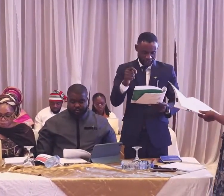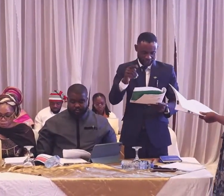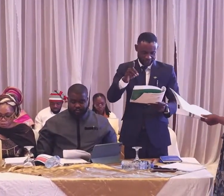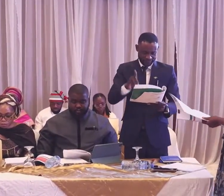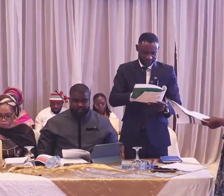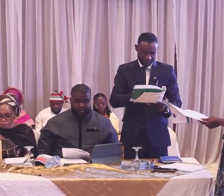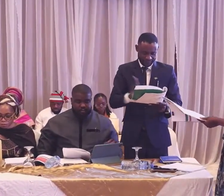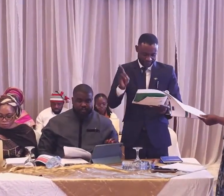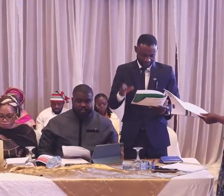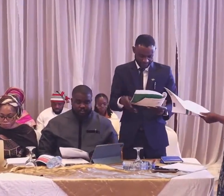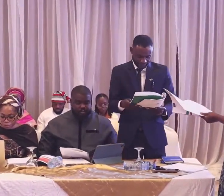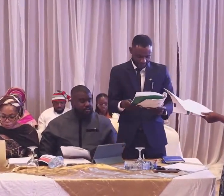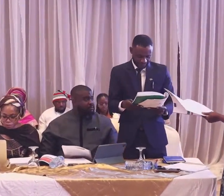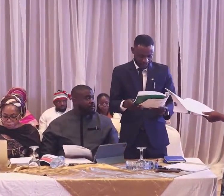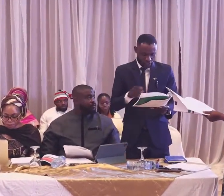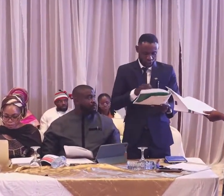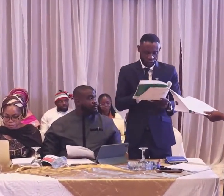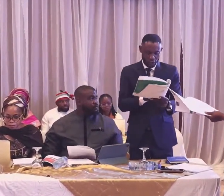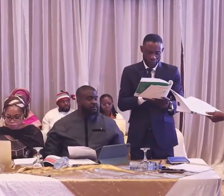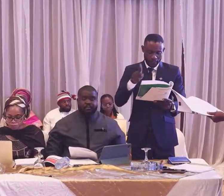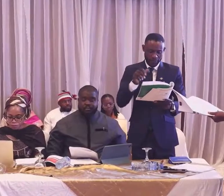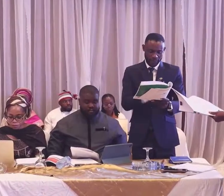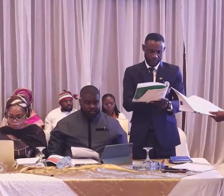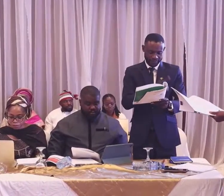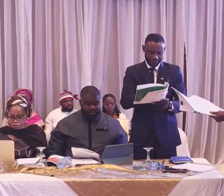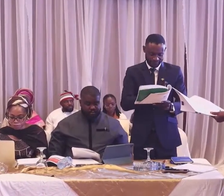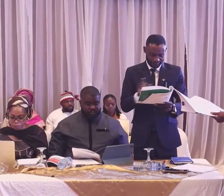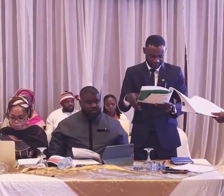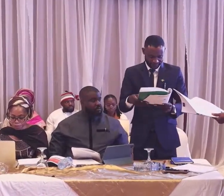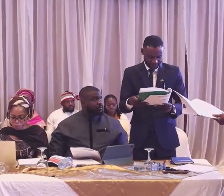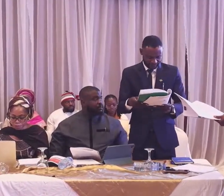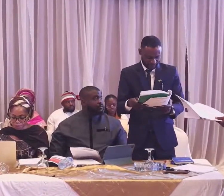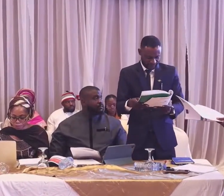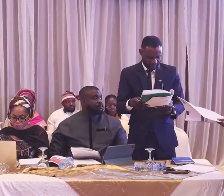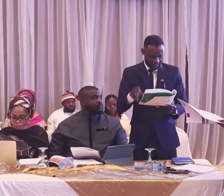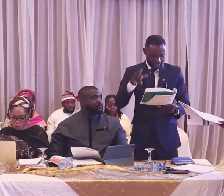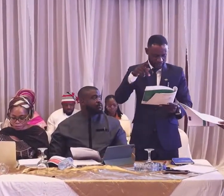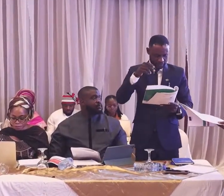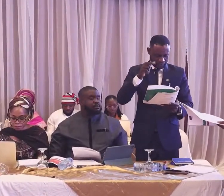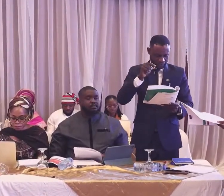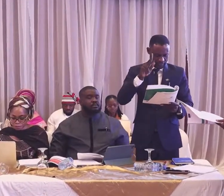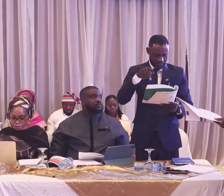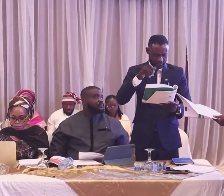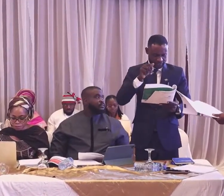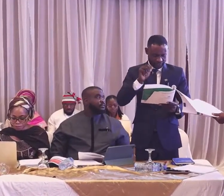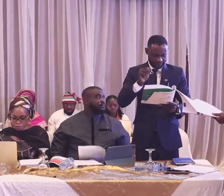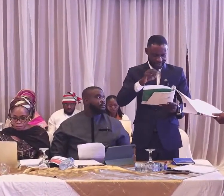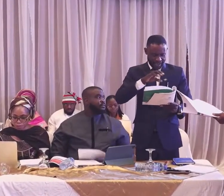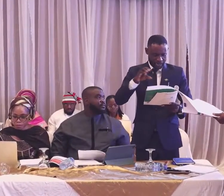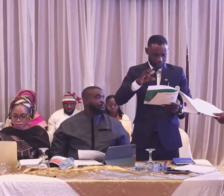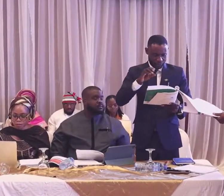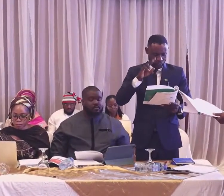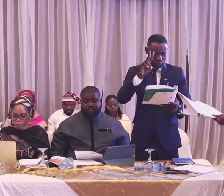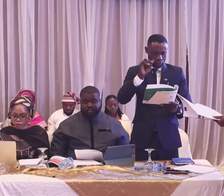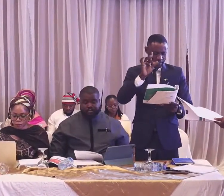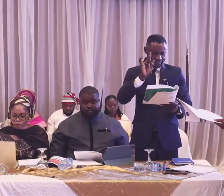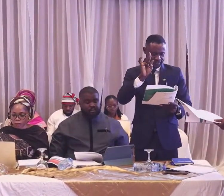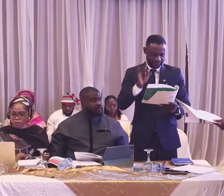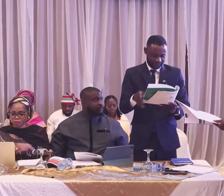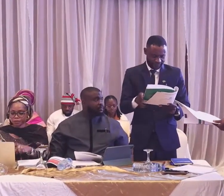with disabilities as enshrined in the Discrimination Against Persons with